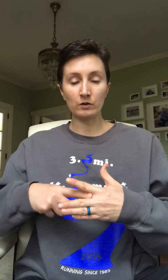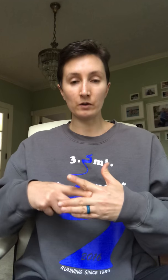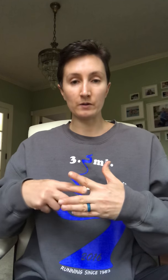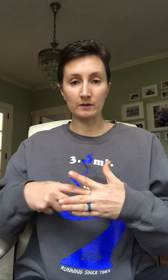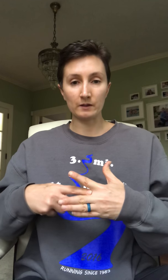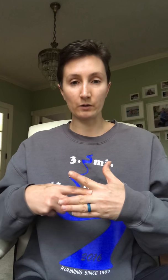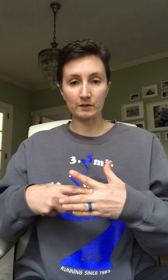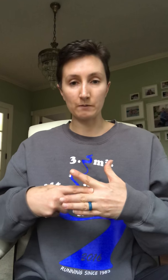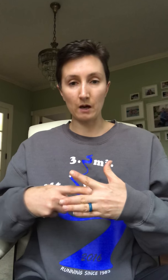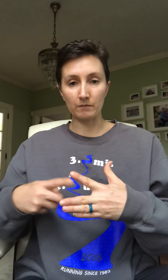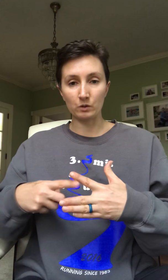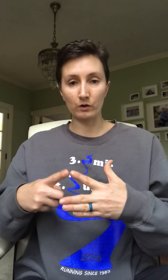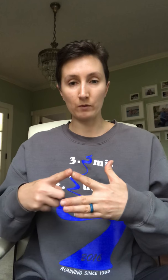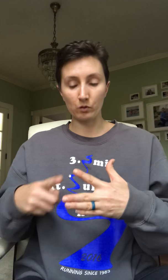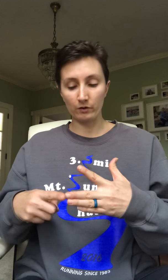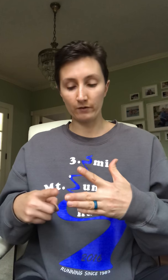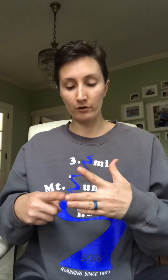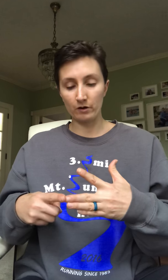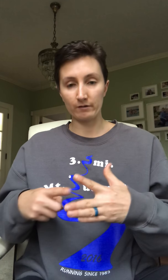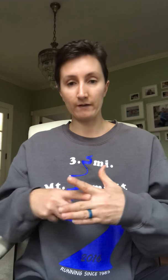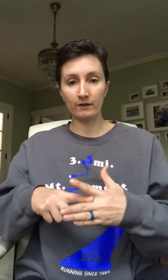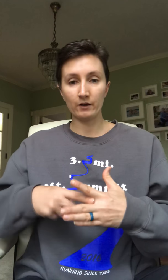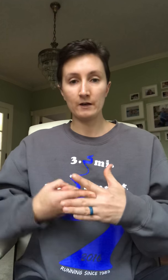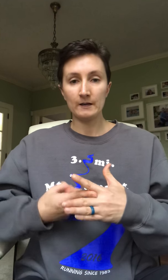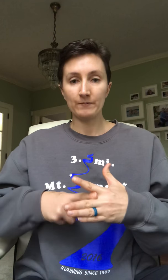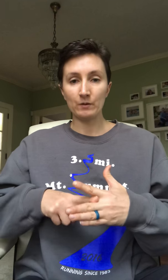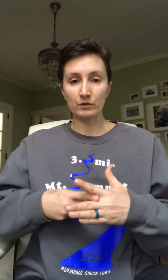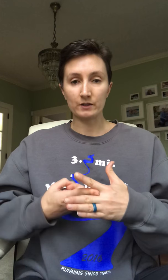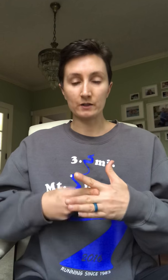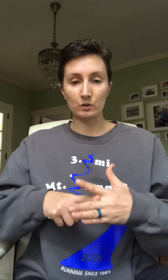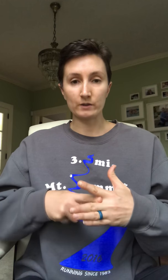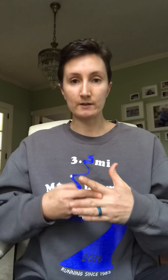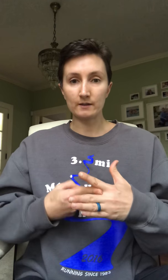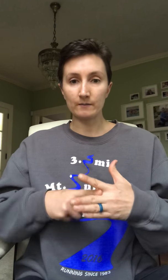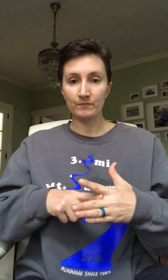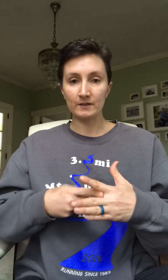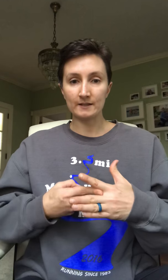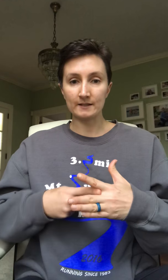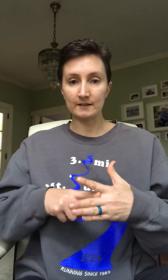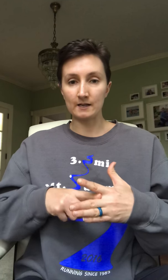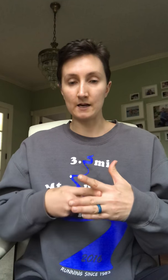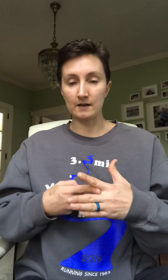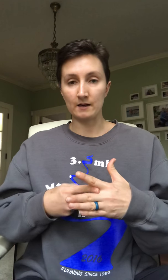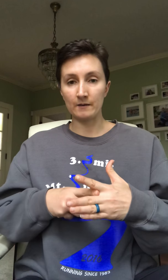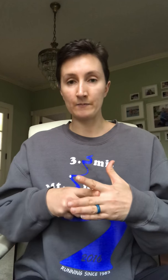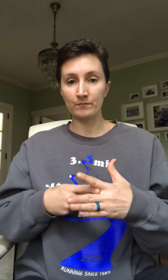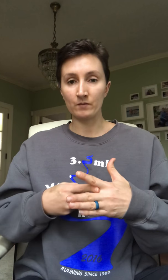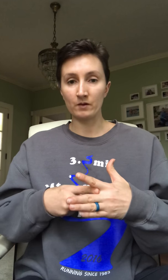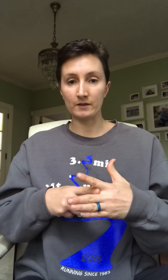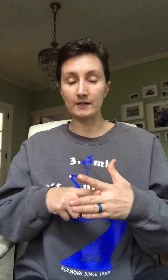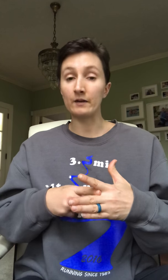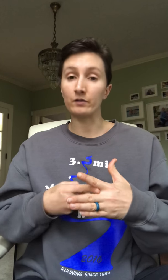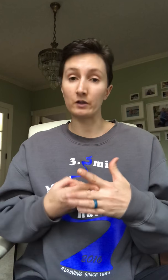the little spot between our pointer finger and our ring finger. And we're just going to twist it. This is the sign for